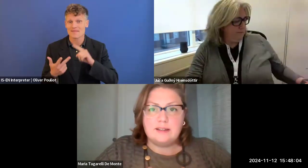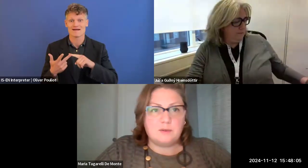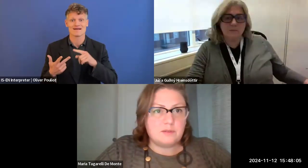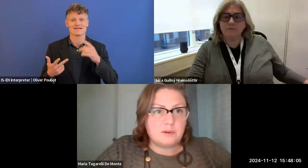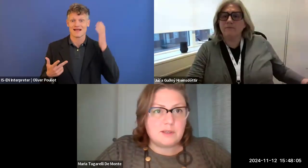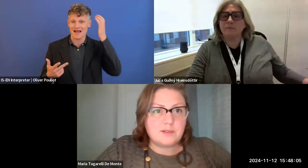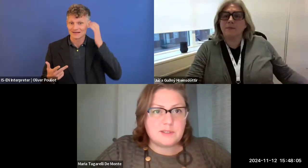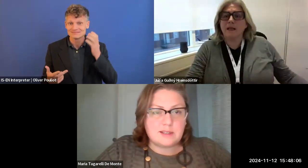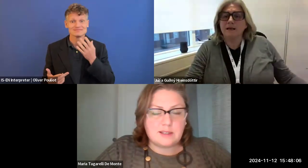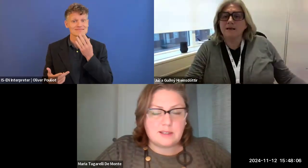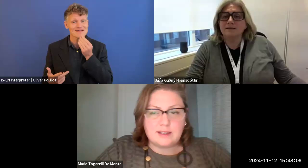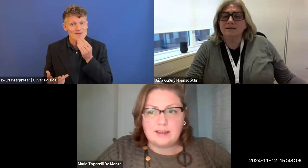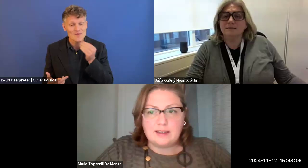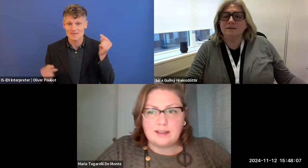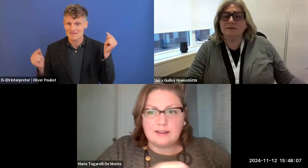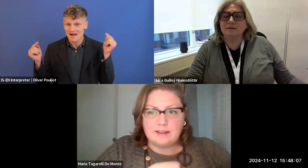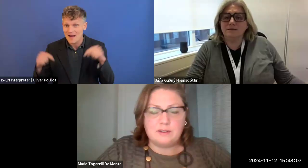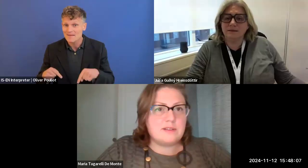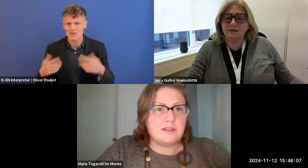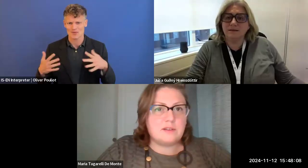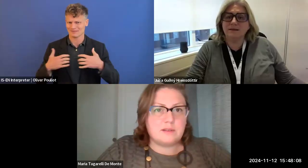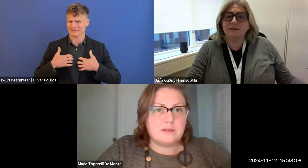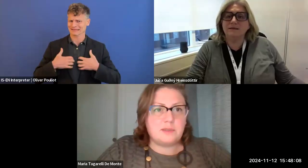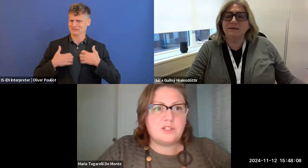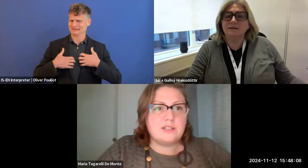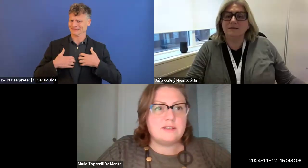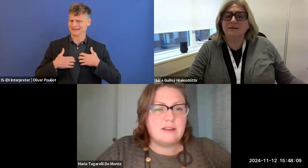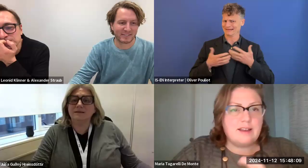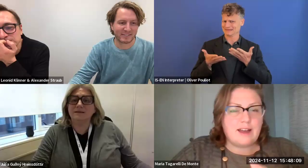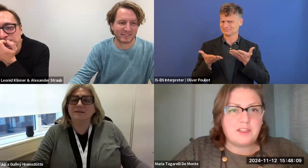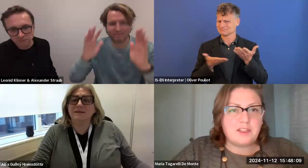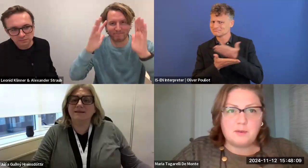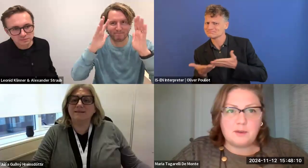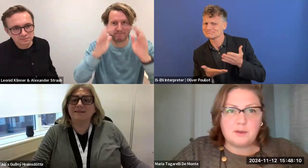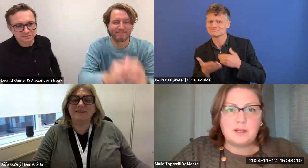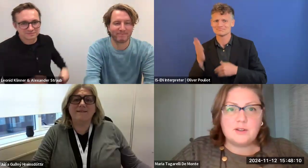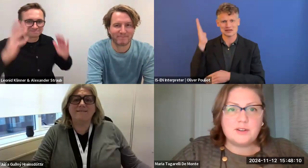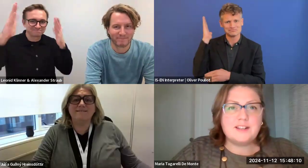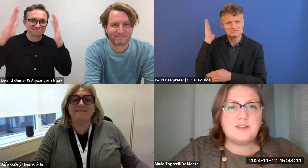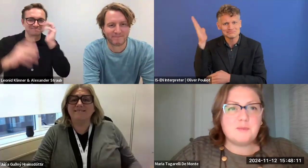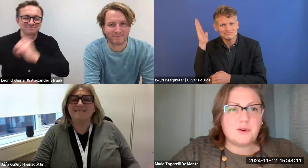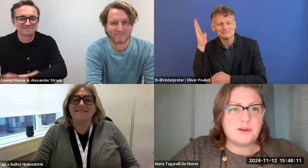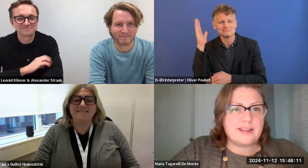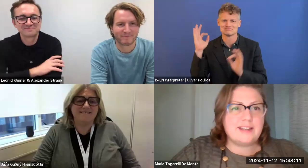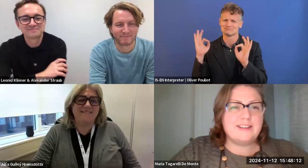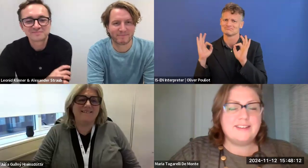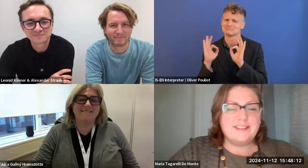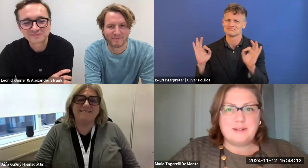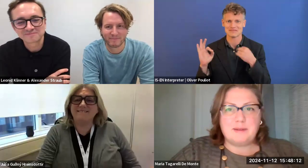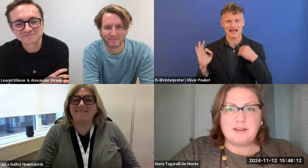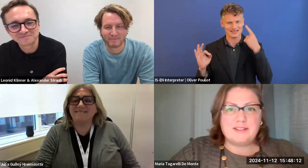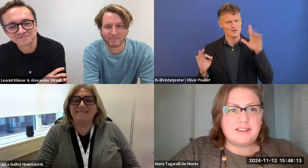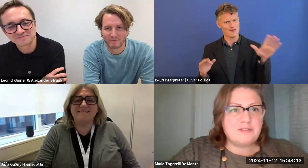today. It was a very interesting day, very interesting speeches. I think we learned a little more